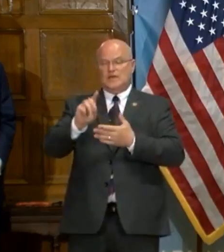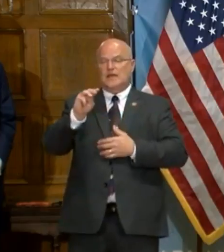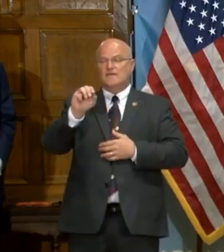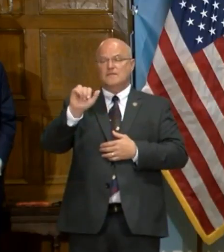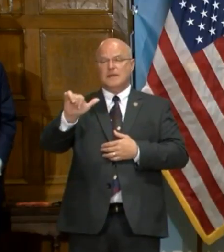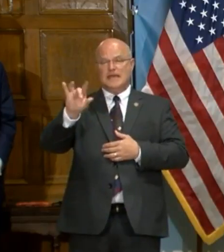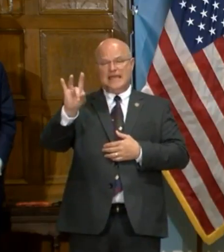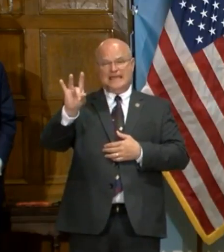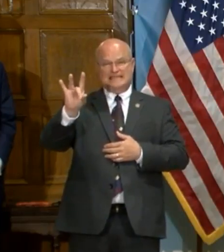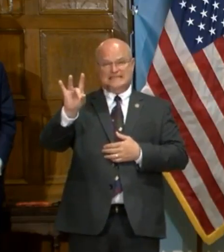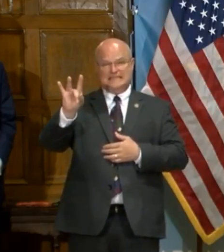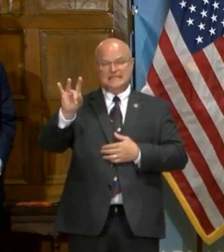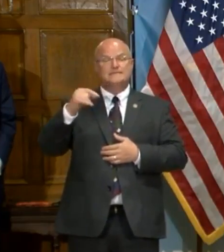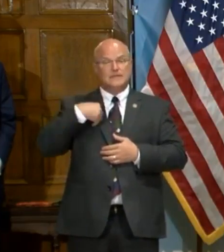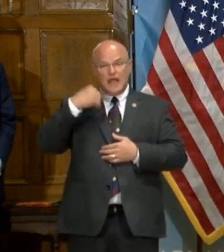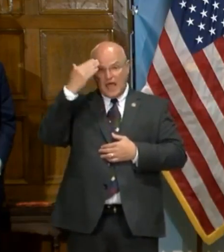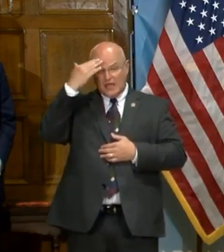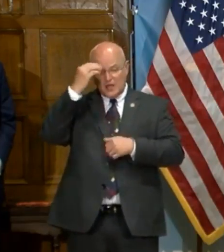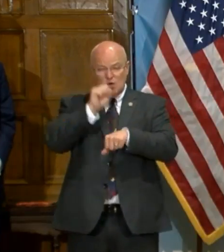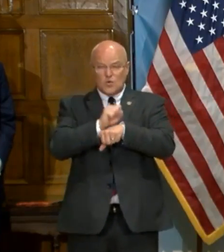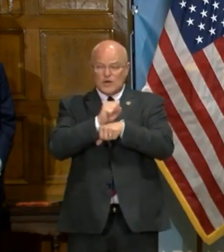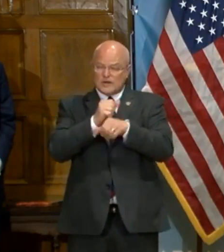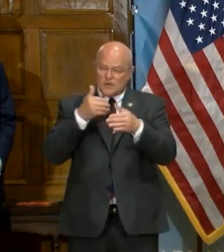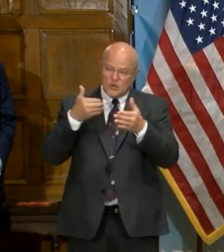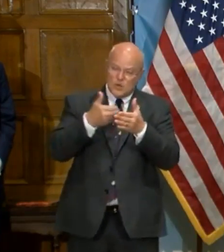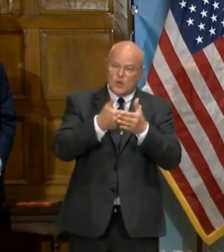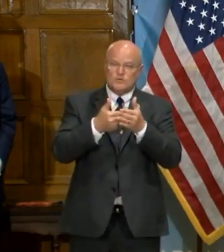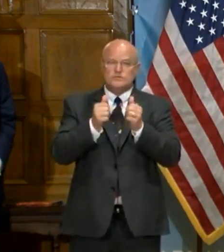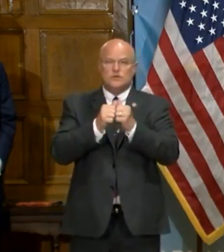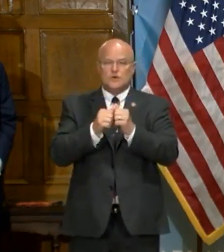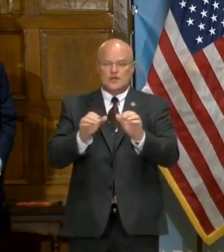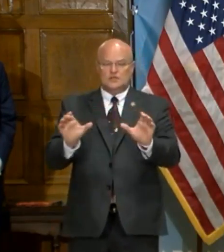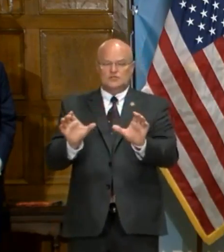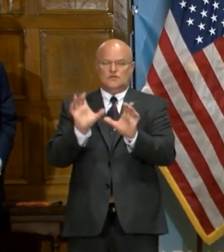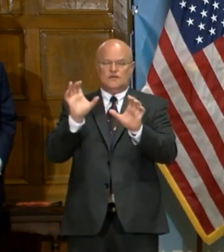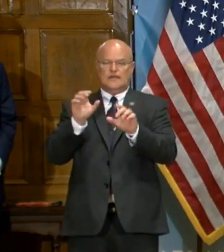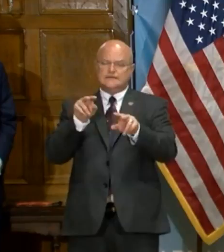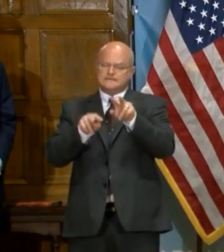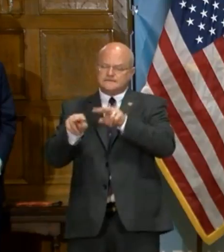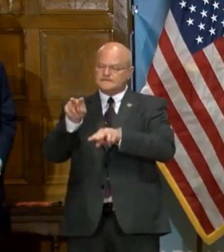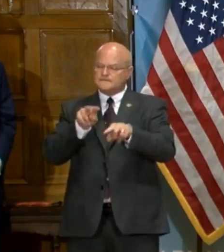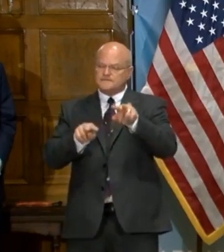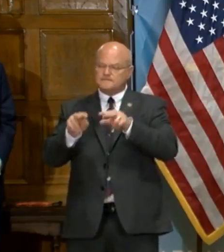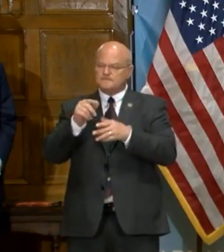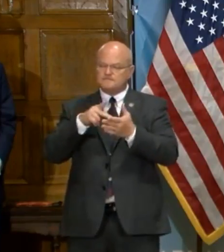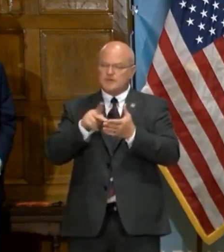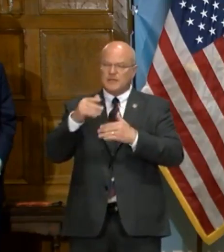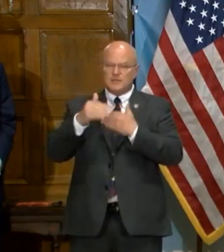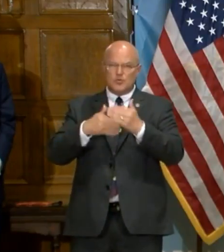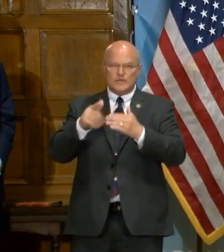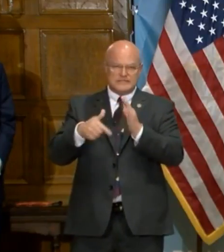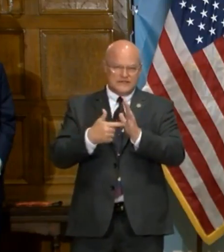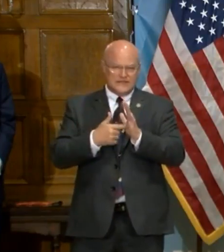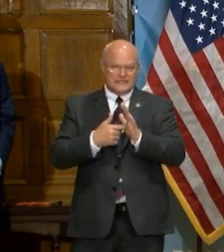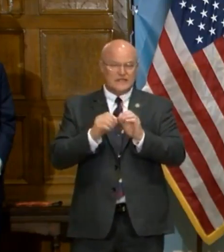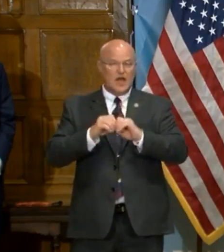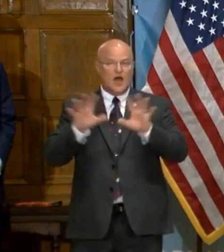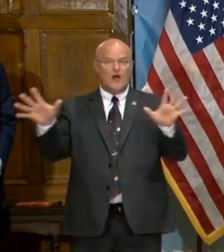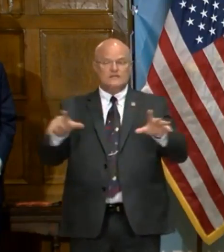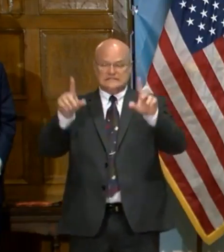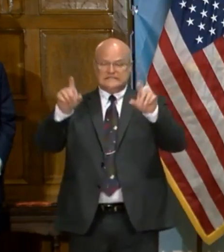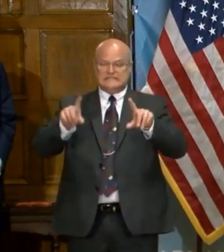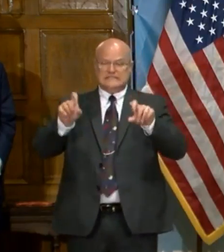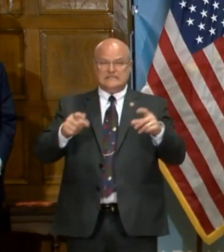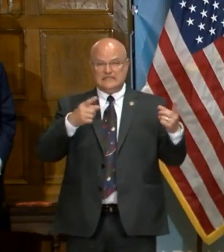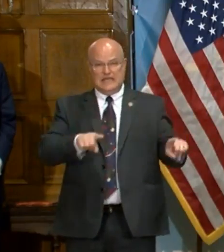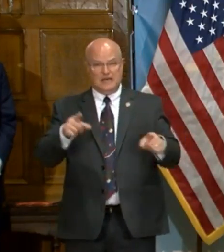May 18th. I know we're working very closely right now on the certification and the payment process of this. Obviously, a lot of